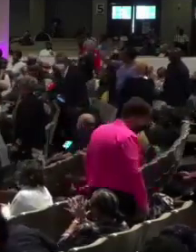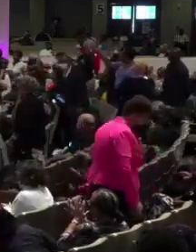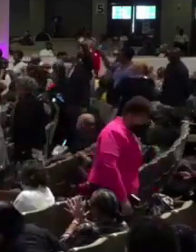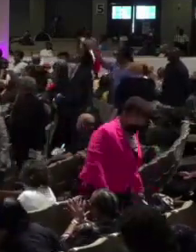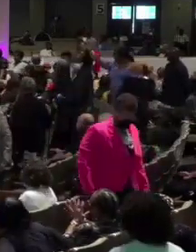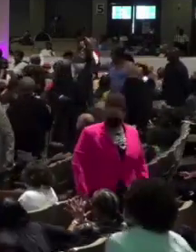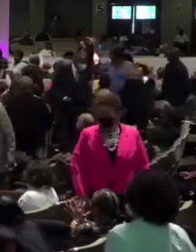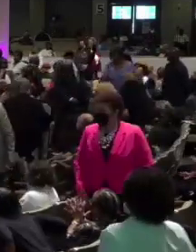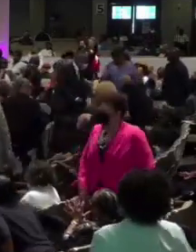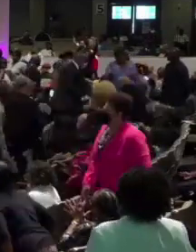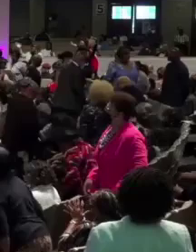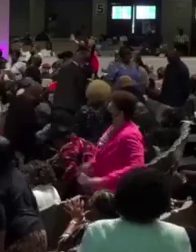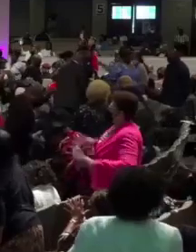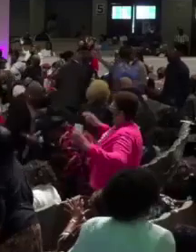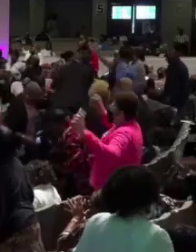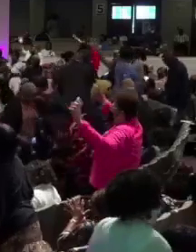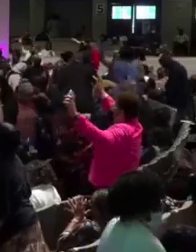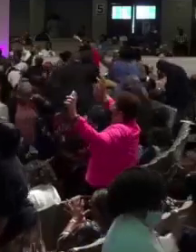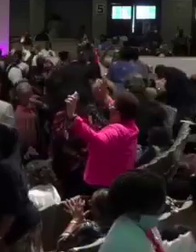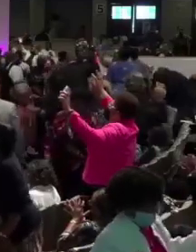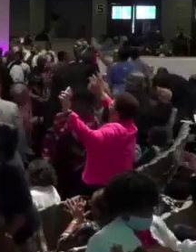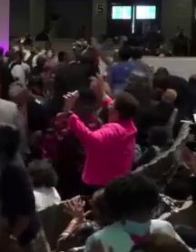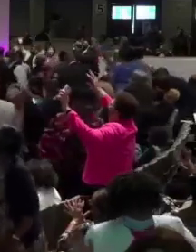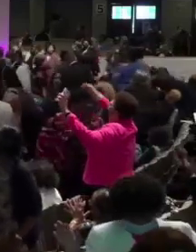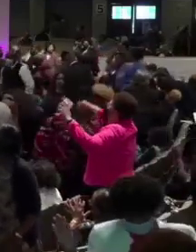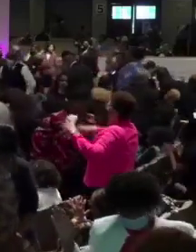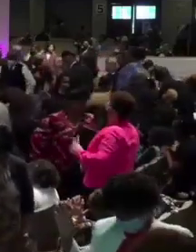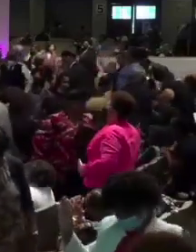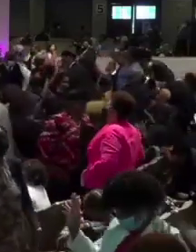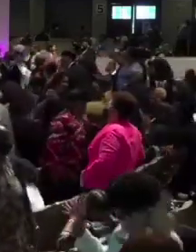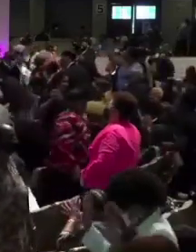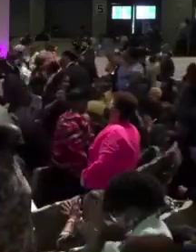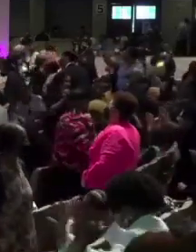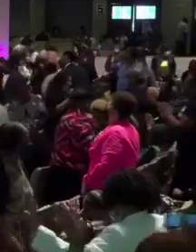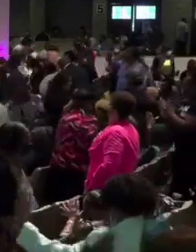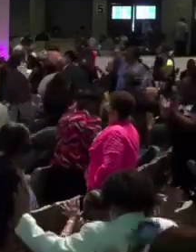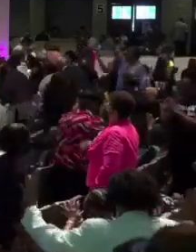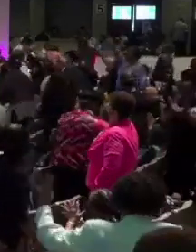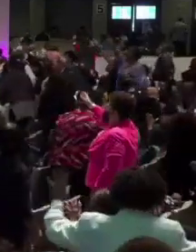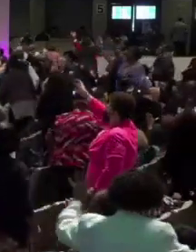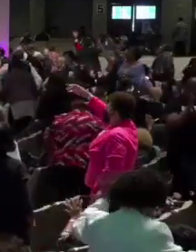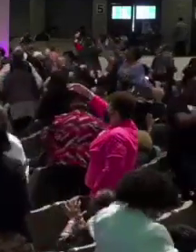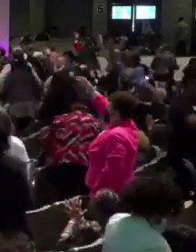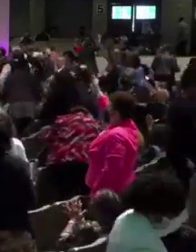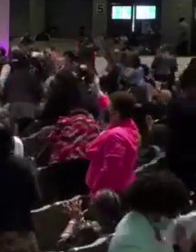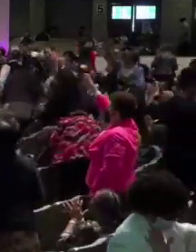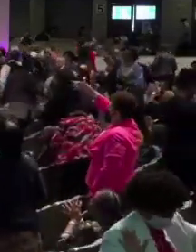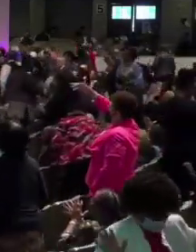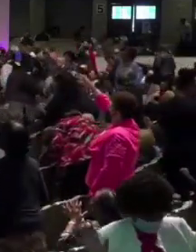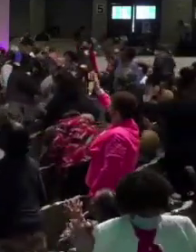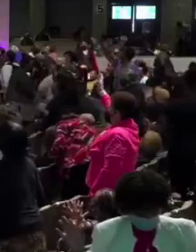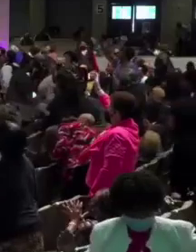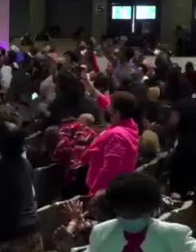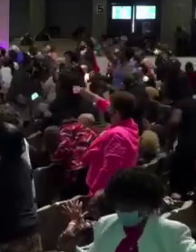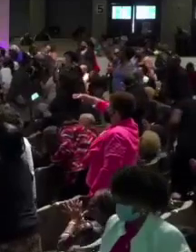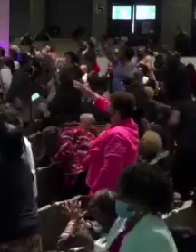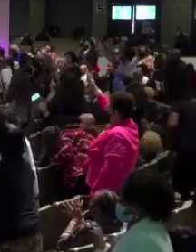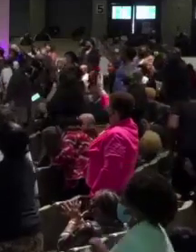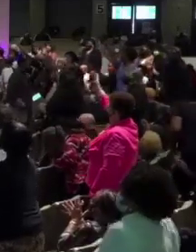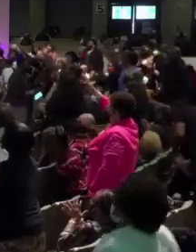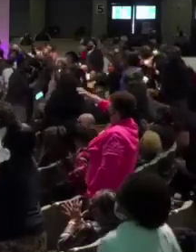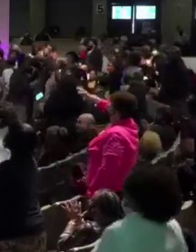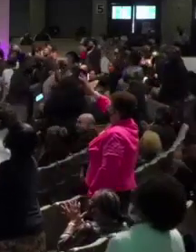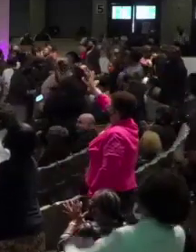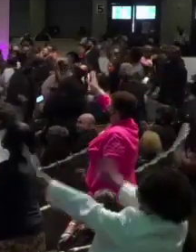back down and say, Lord, I thank you, it's on the way. I'm going higher because it's on the way. Changing my